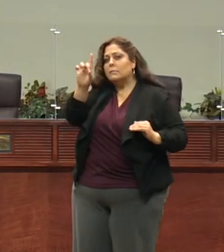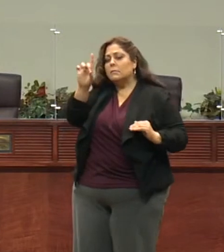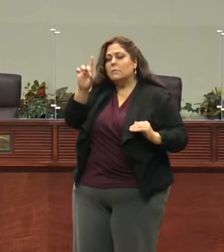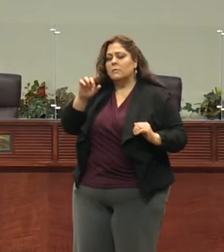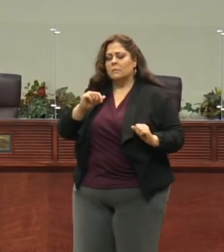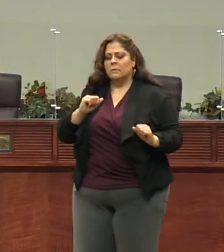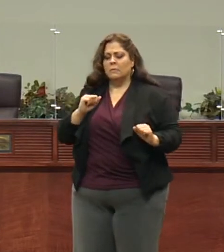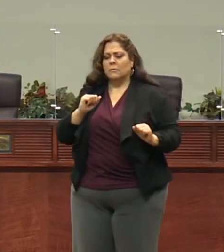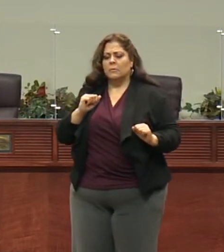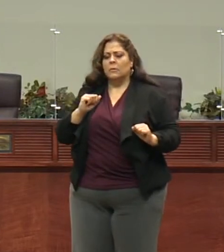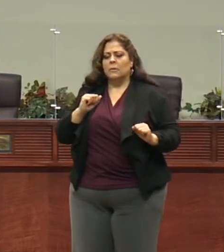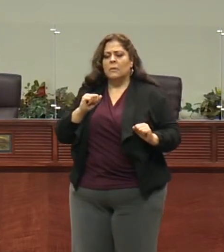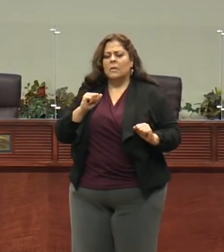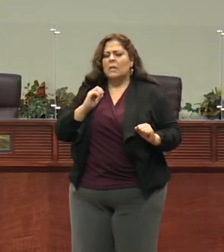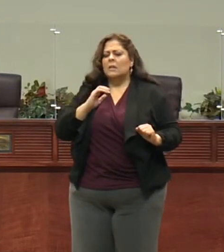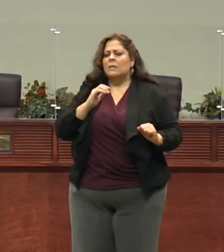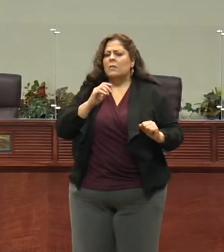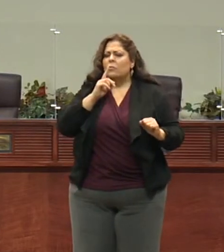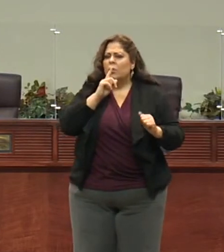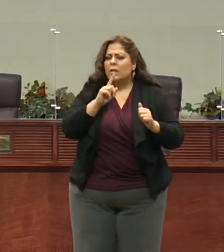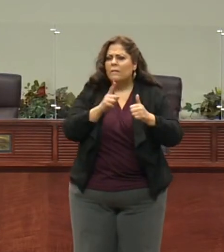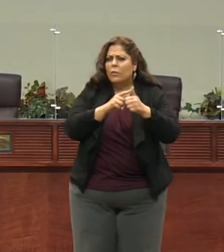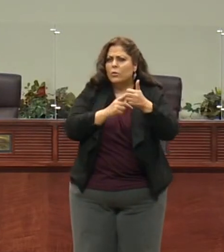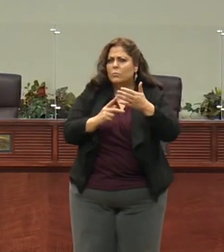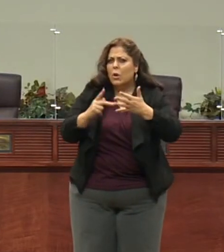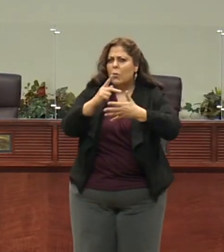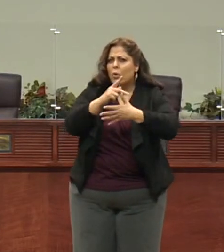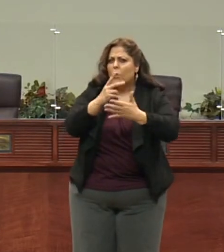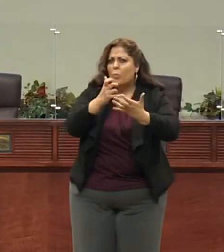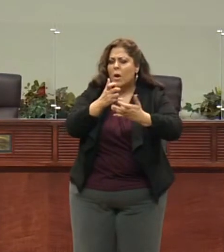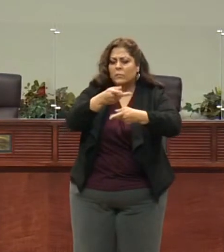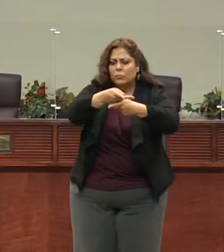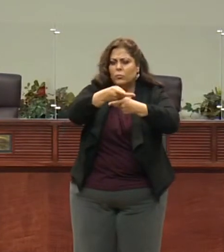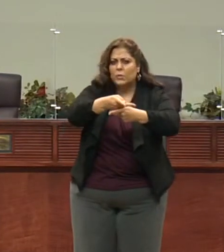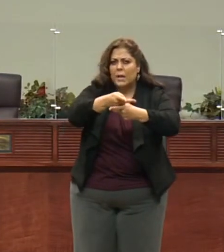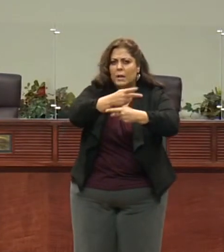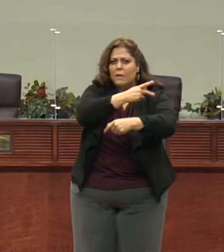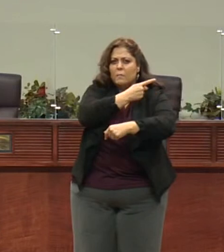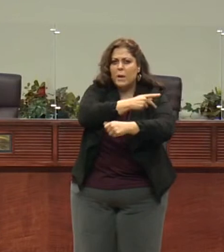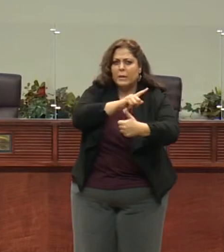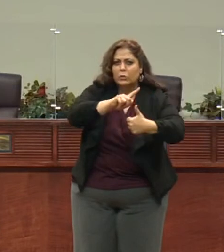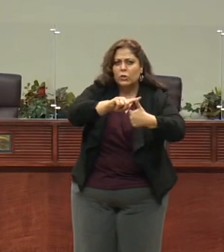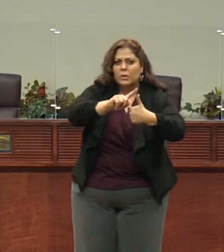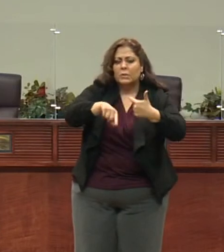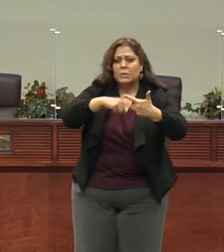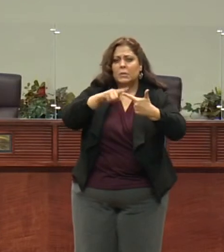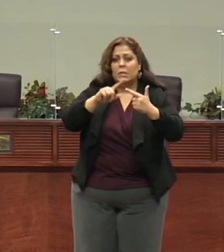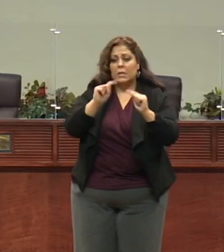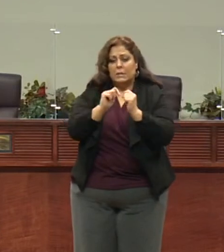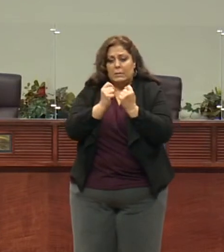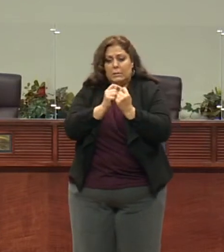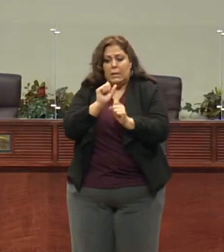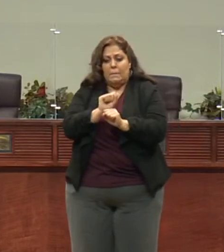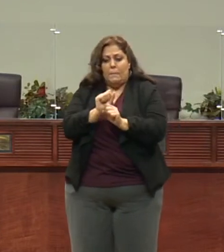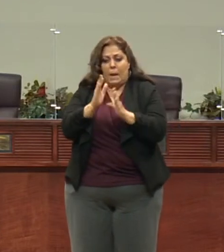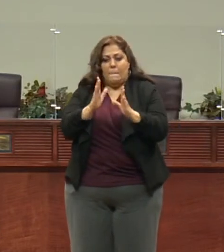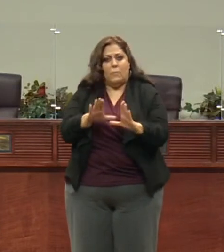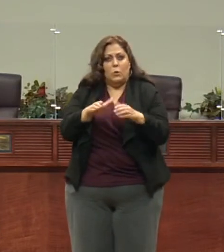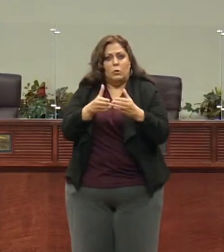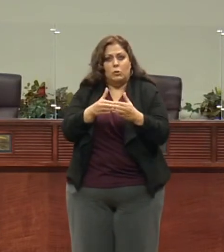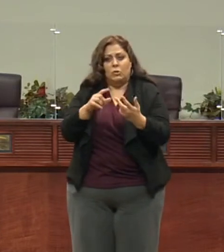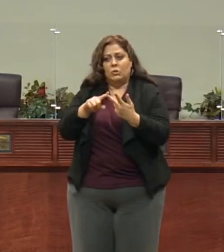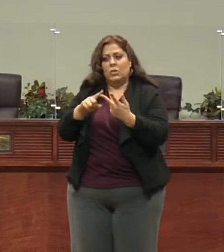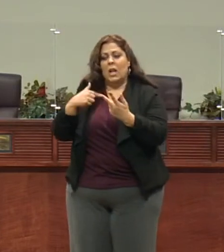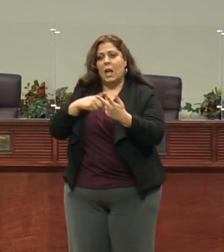our priority is the safety of our patients, our team members, and our ability to continue to provide